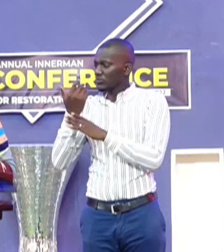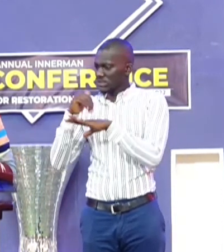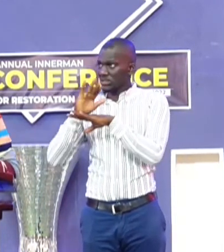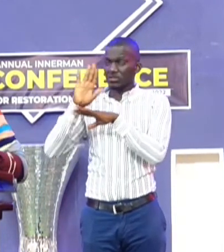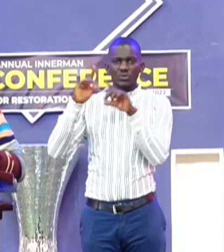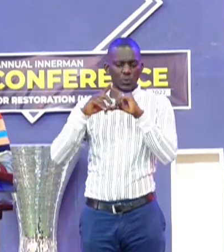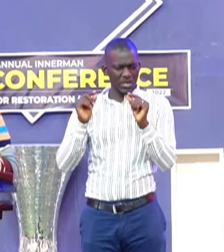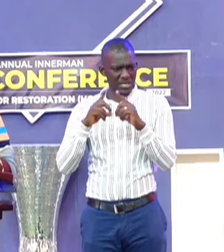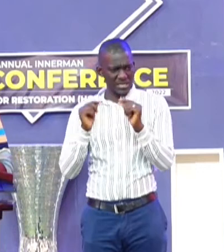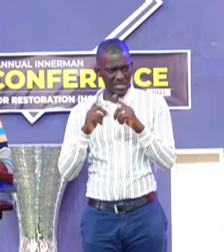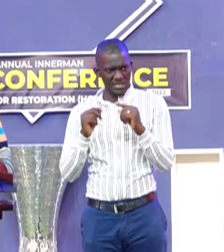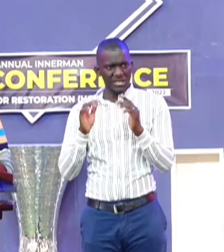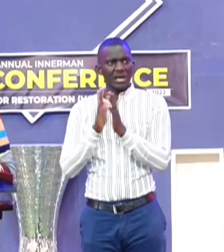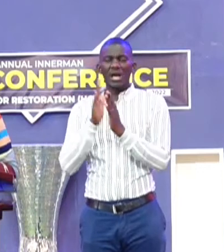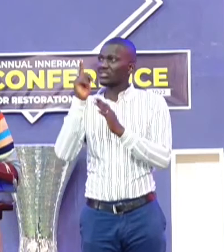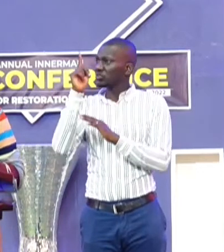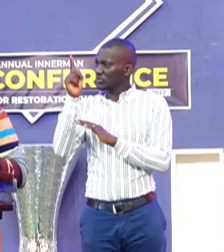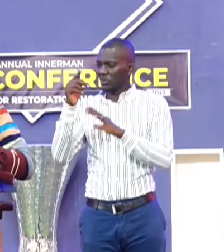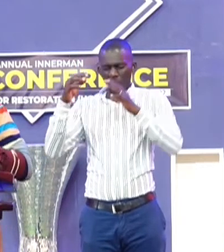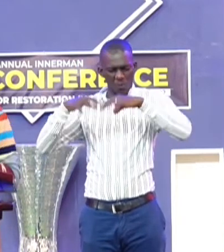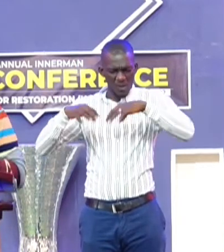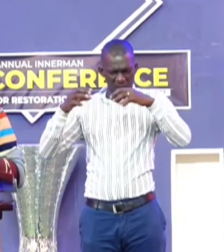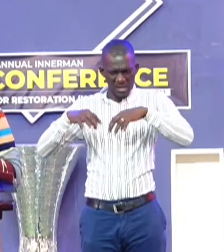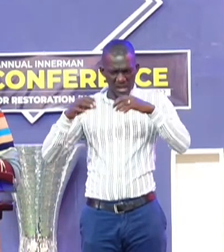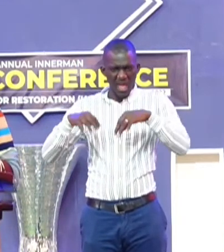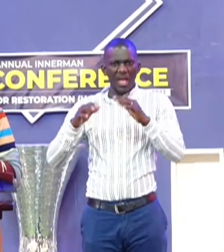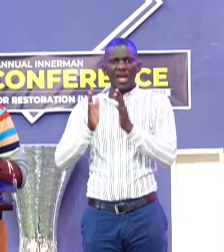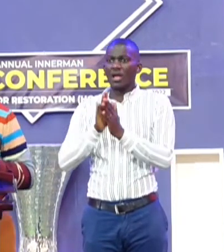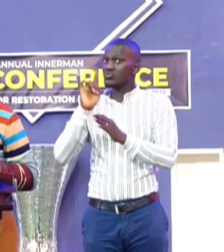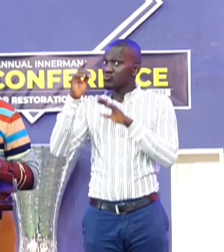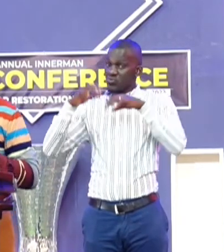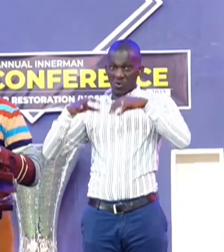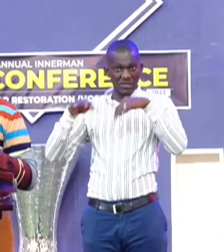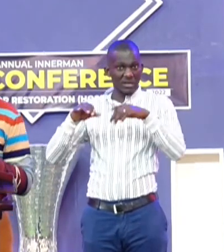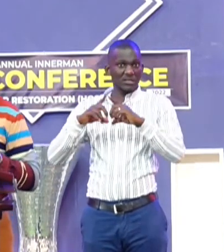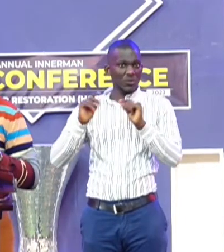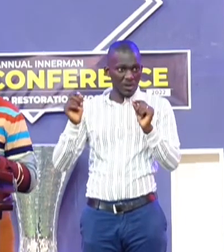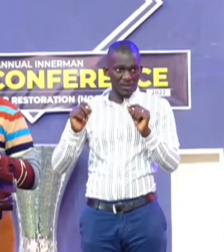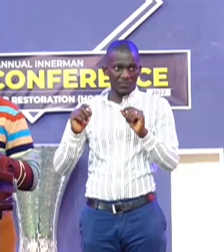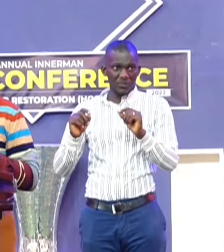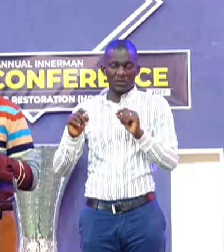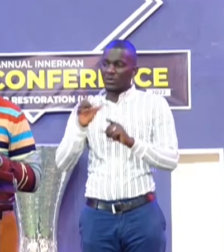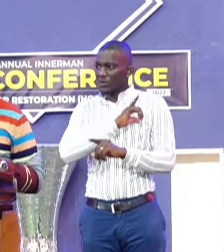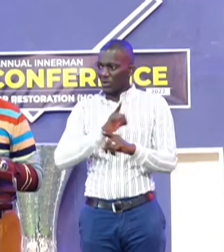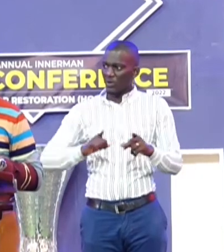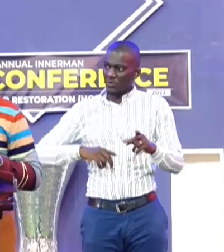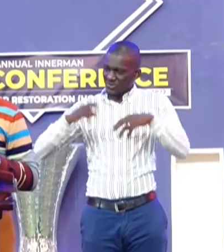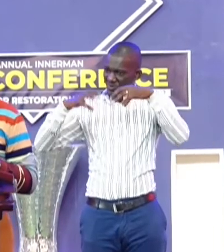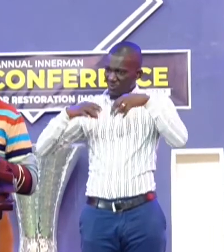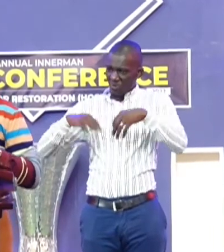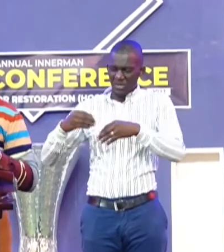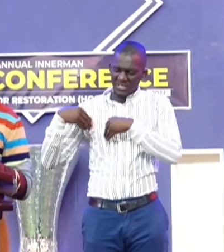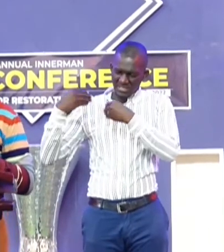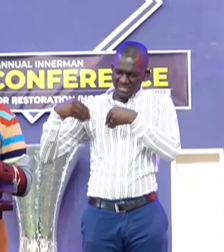you've sent your word and you water it. And you water it. Lord,